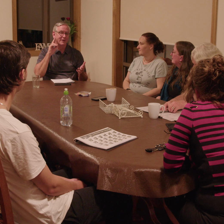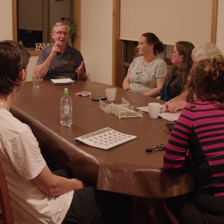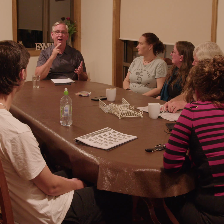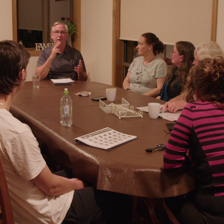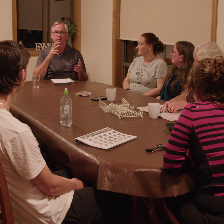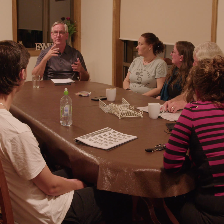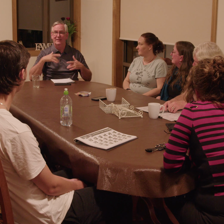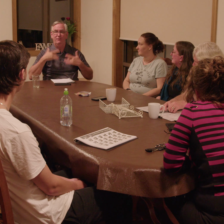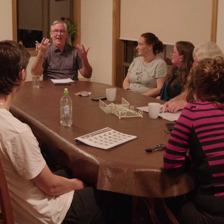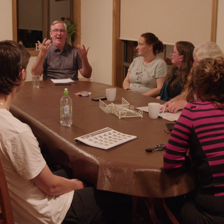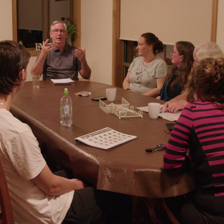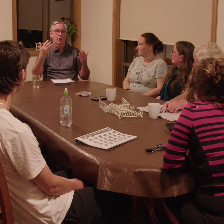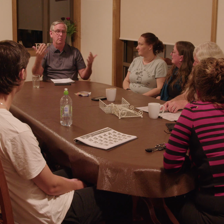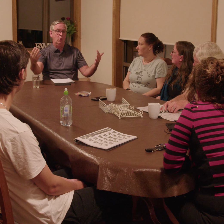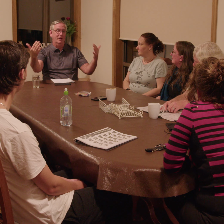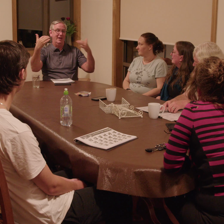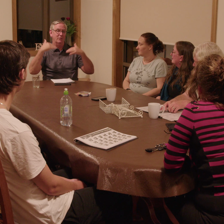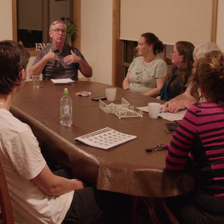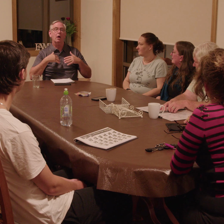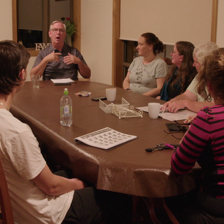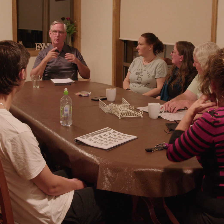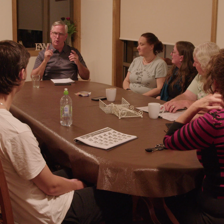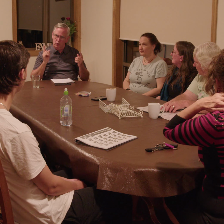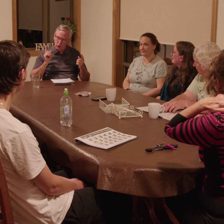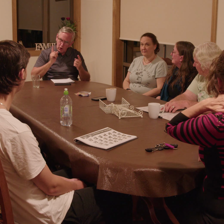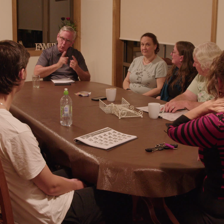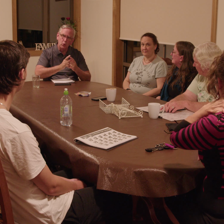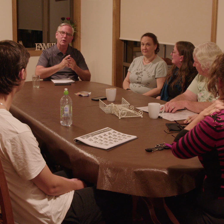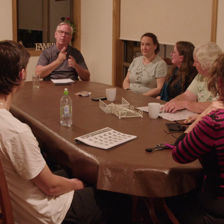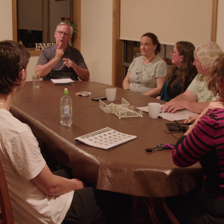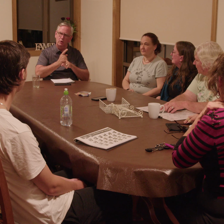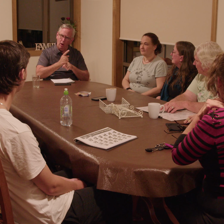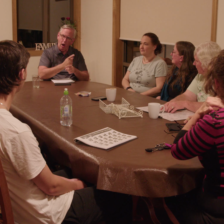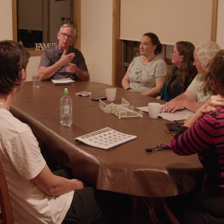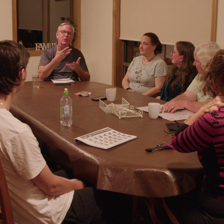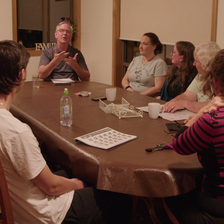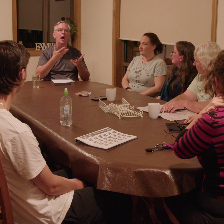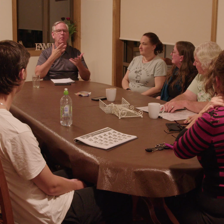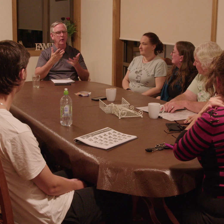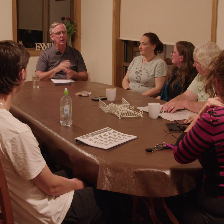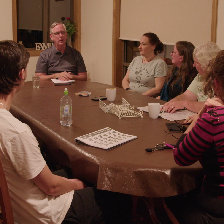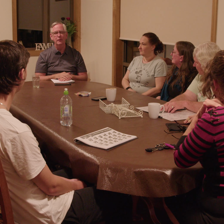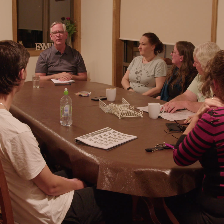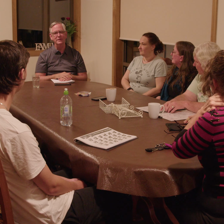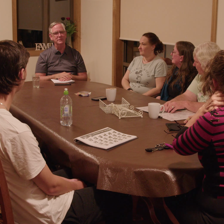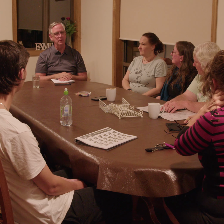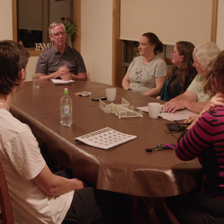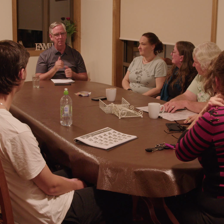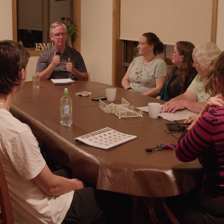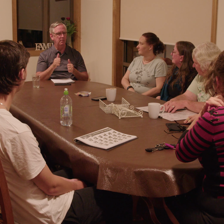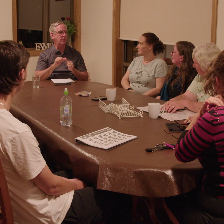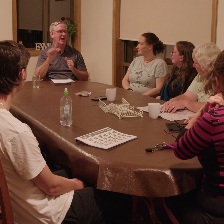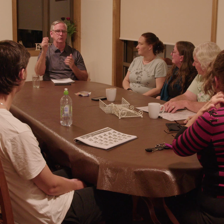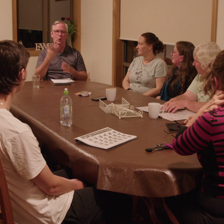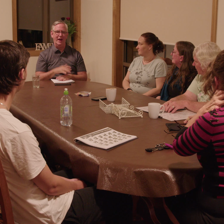you have an opportunity. Maybe there's a deaf event in the community. Go to that. Talk with deaf people. Try.